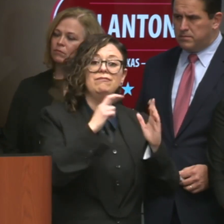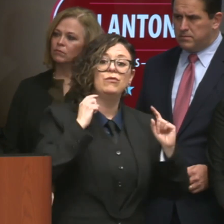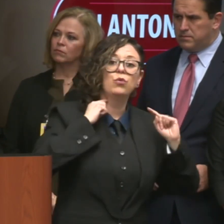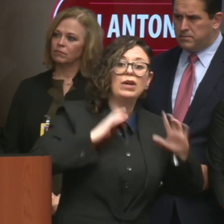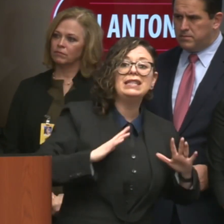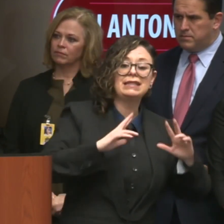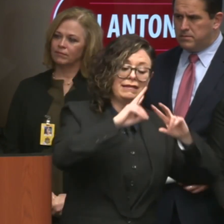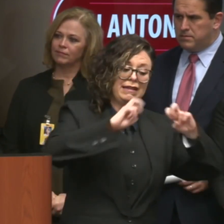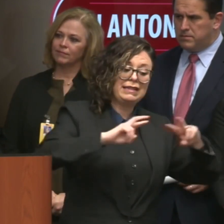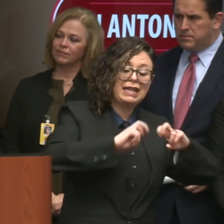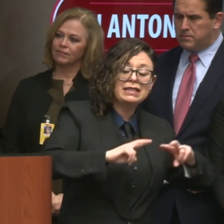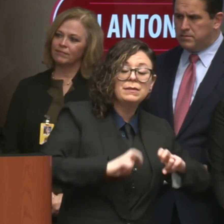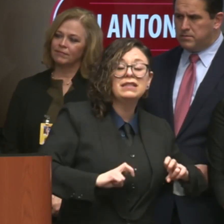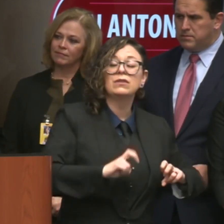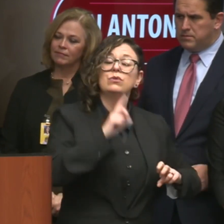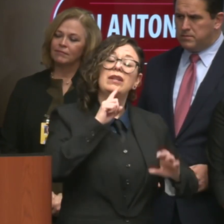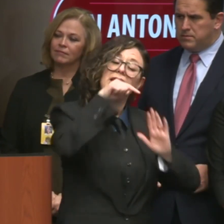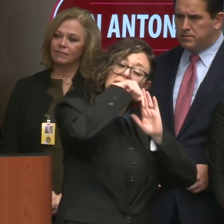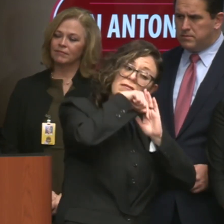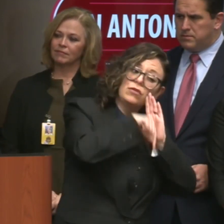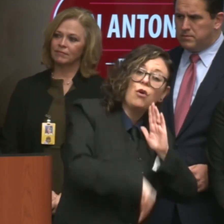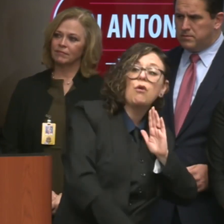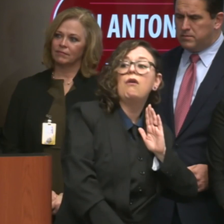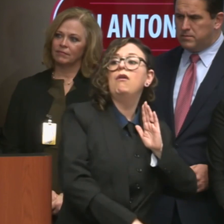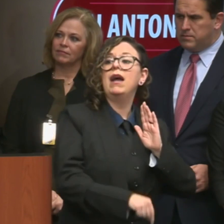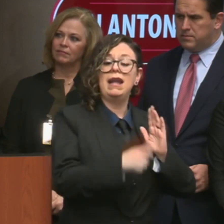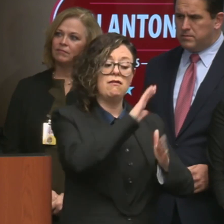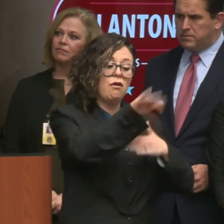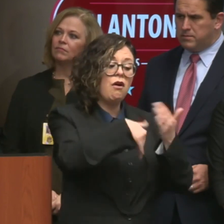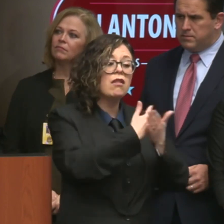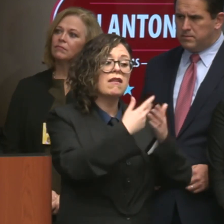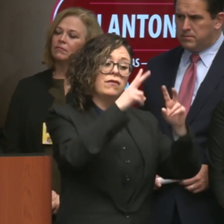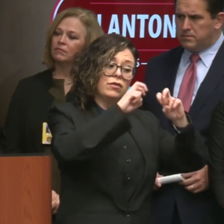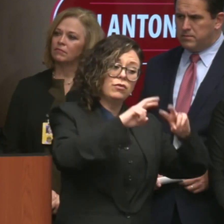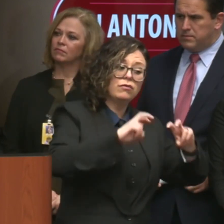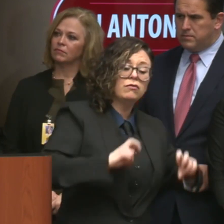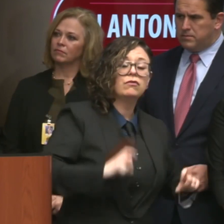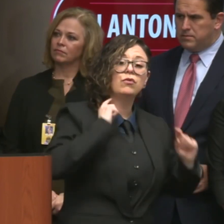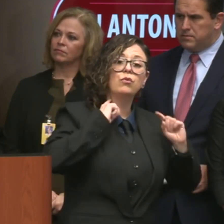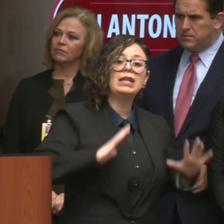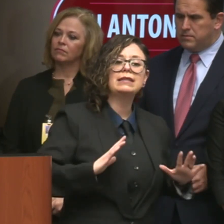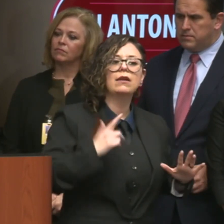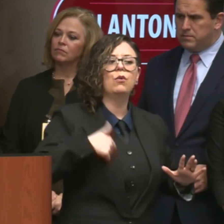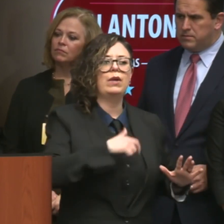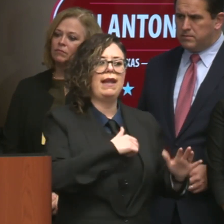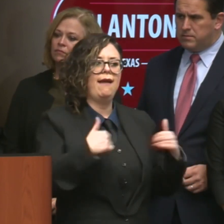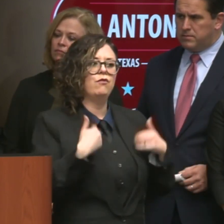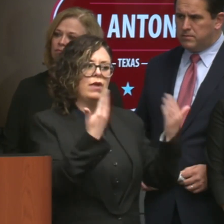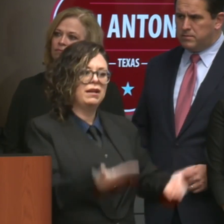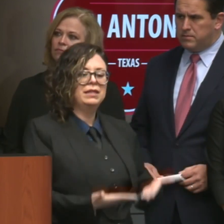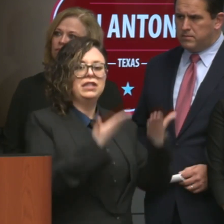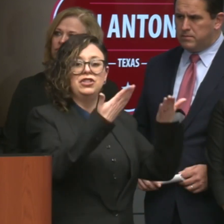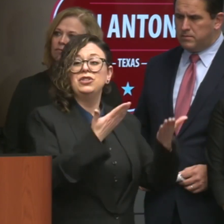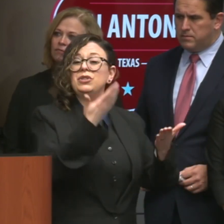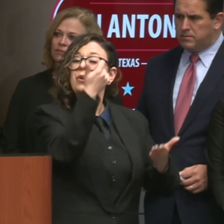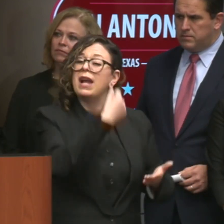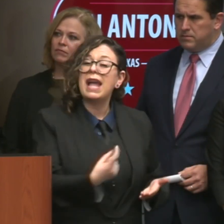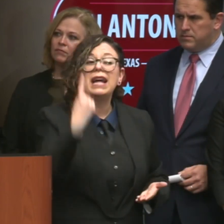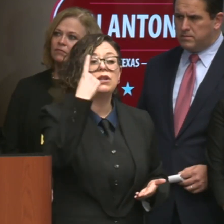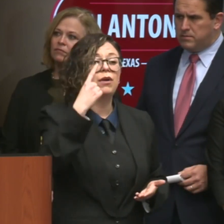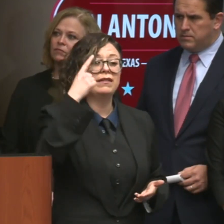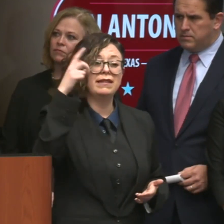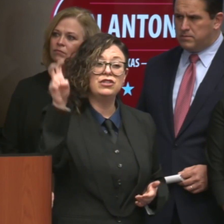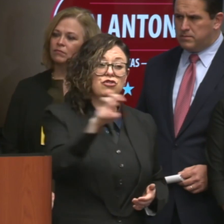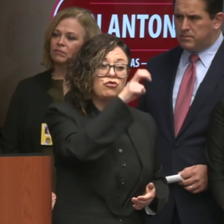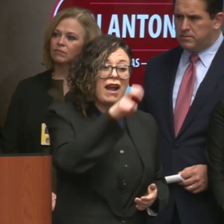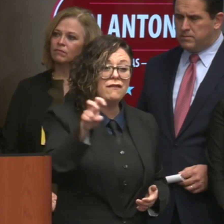thorough risk assessment, and based on those risk assessment, recommendations are given. So I can tell you this much: all travelers who